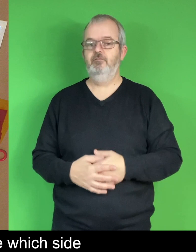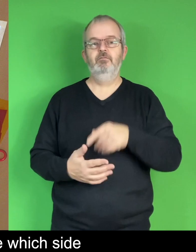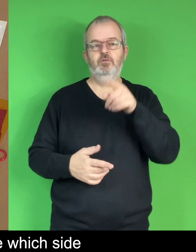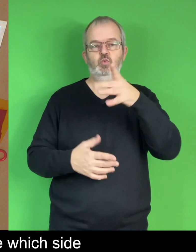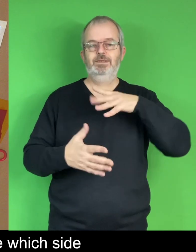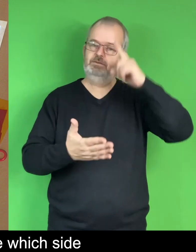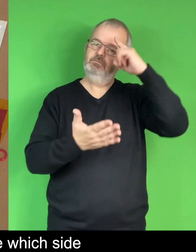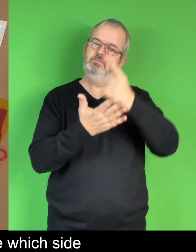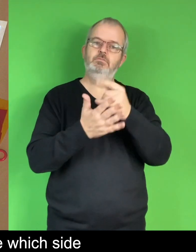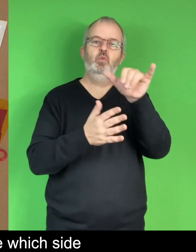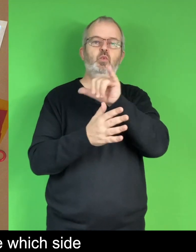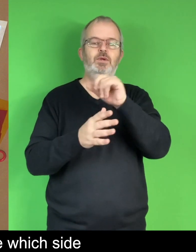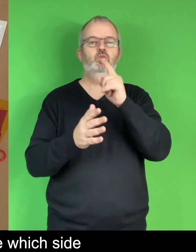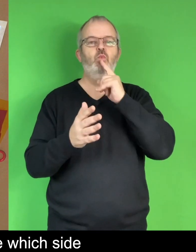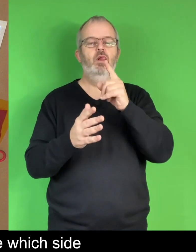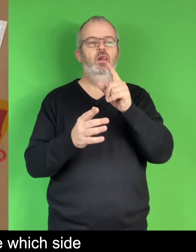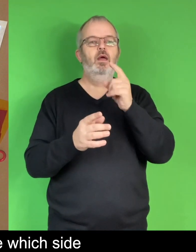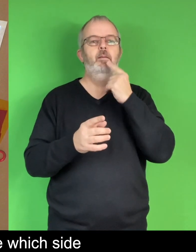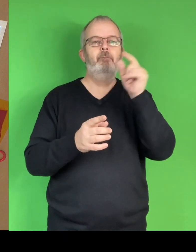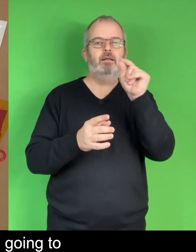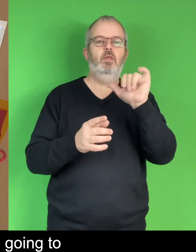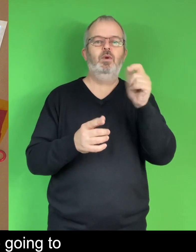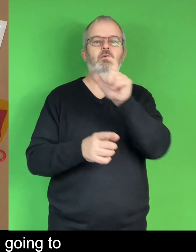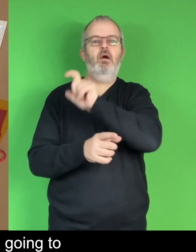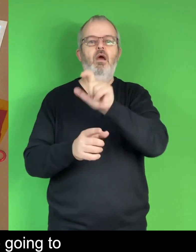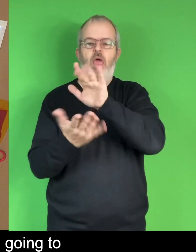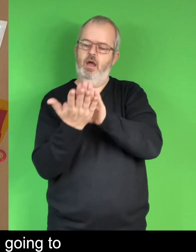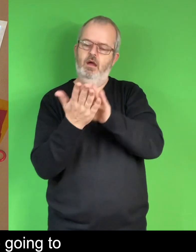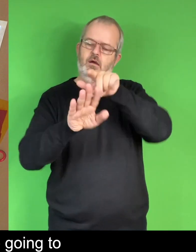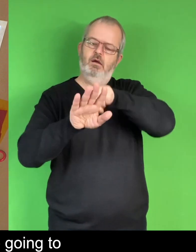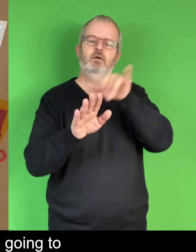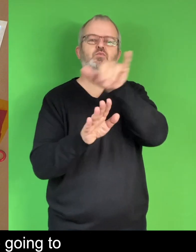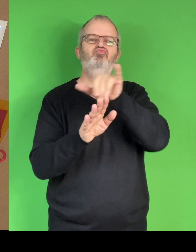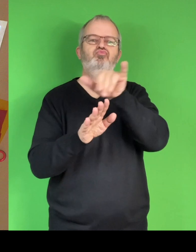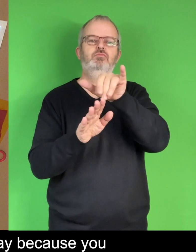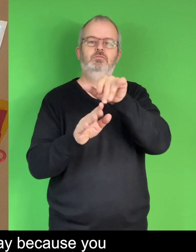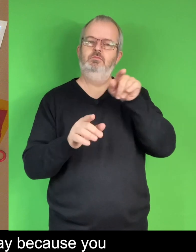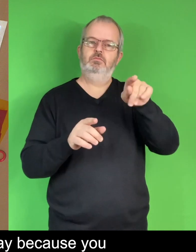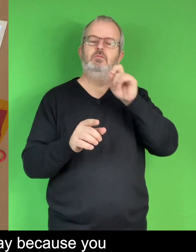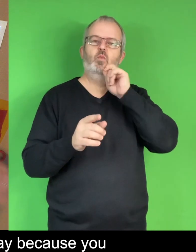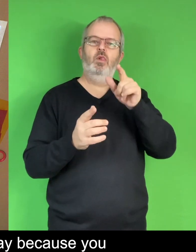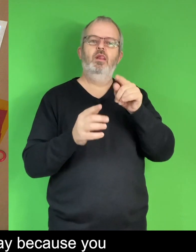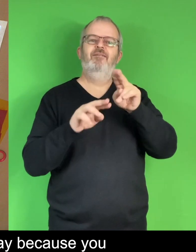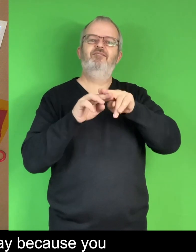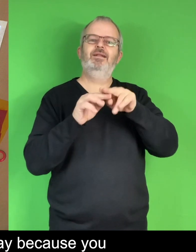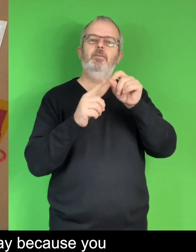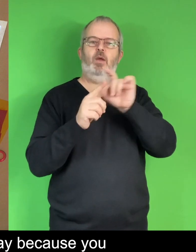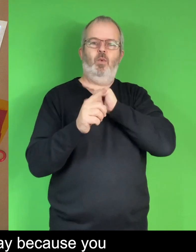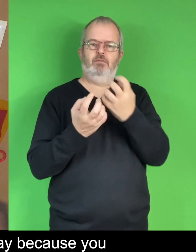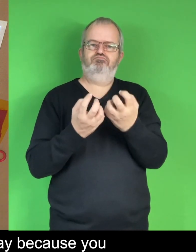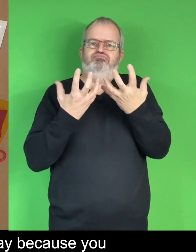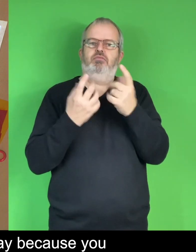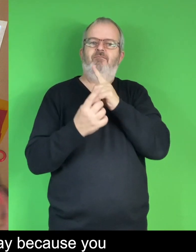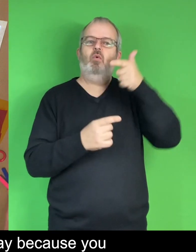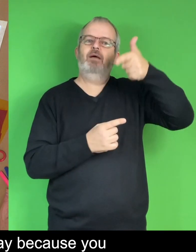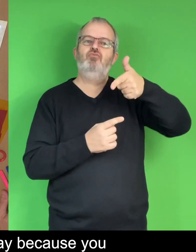Then you need to decide which side you're going to decorate in pencil and which side you're going to decorate in coloured crayon. I'm going to use felt tips today because you can